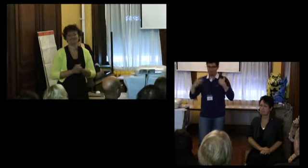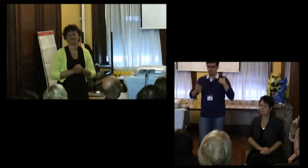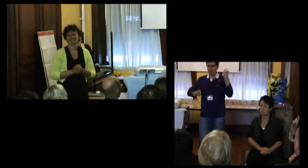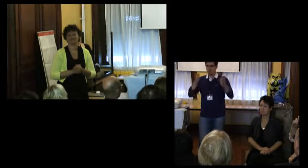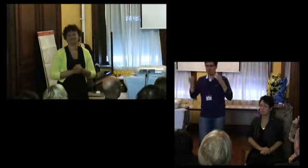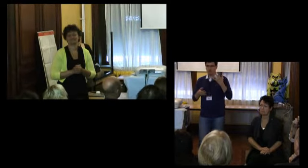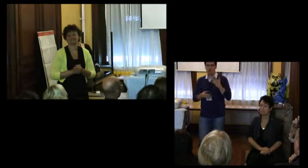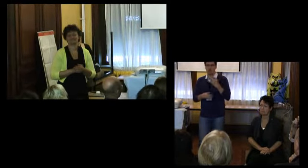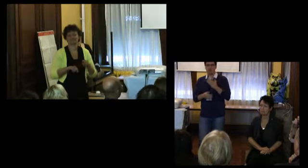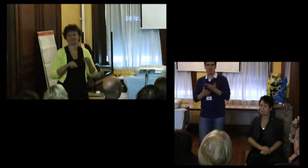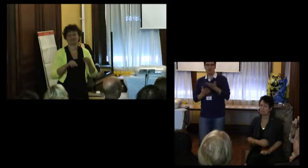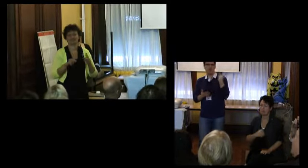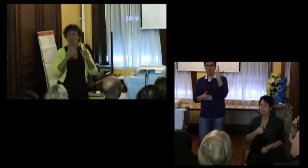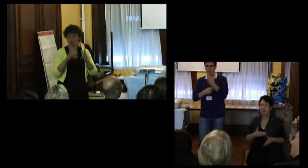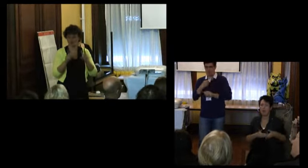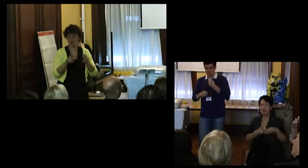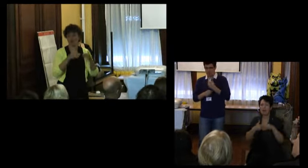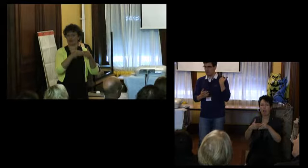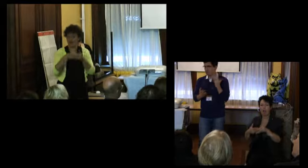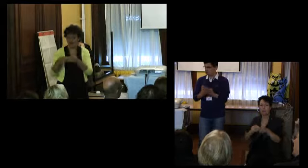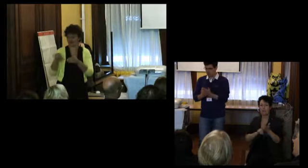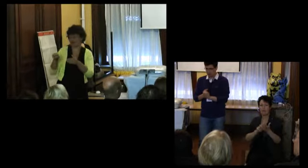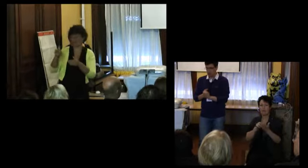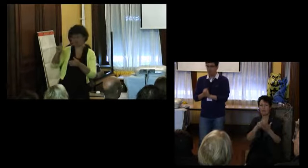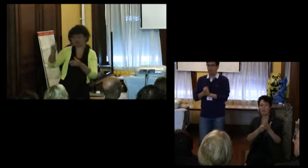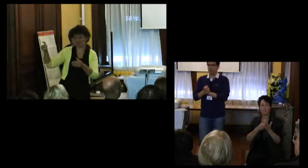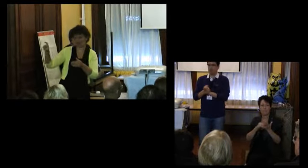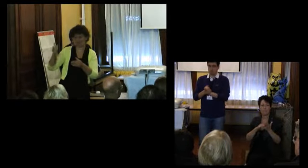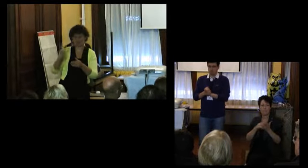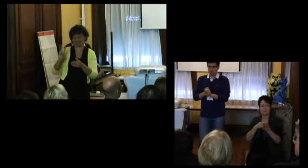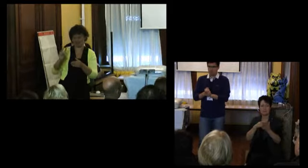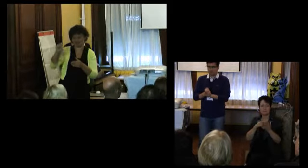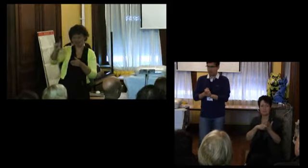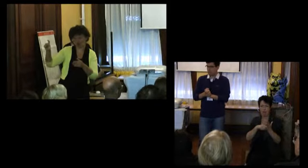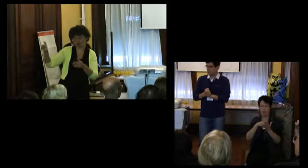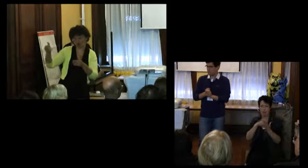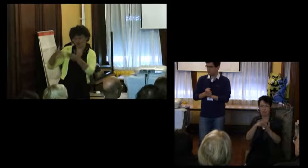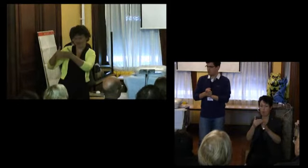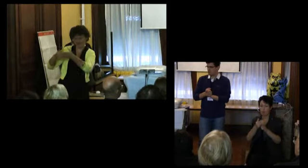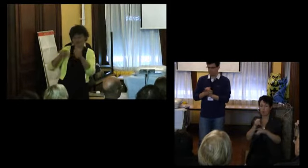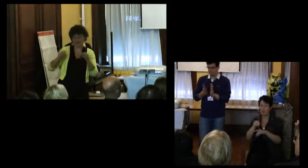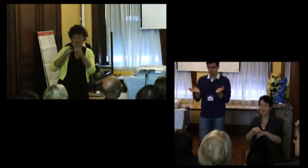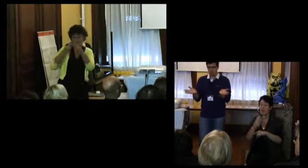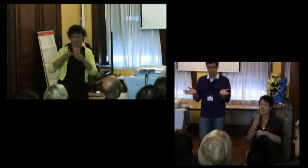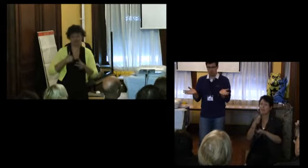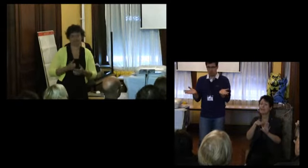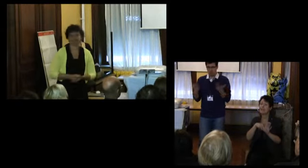So I'm guiding the Château de Versailles. I've been working there for 3 years,